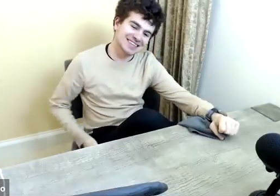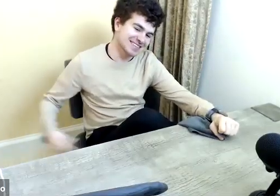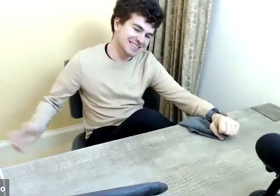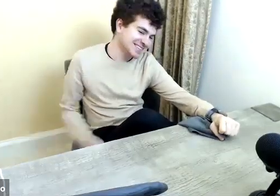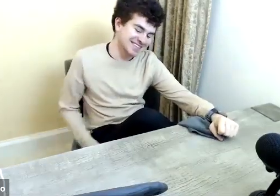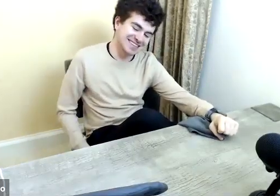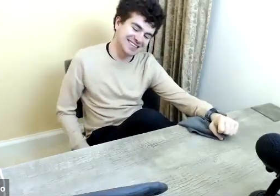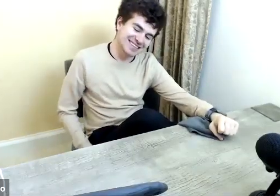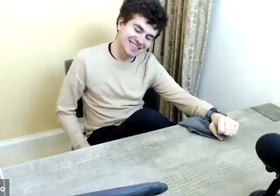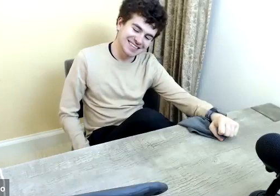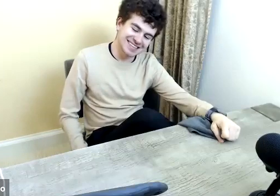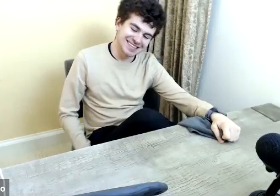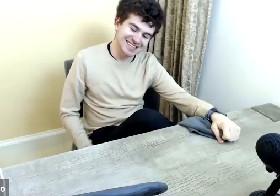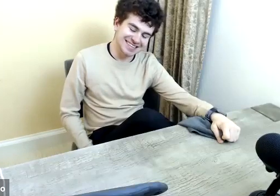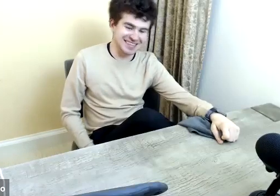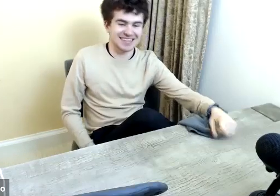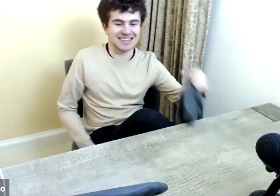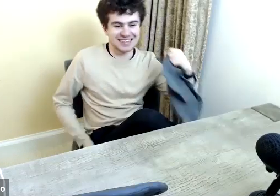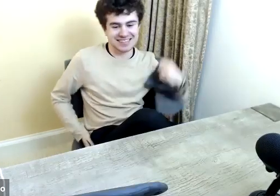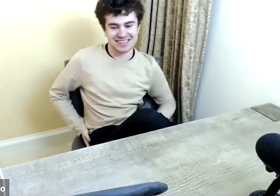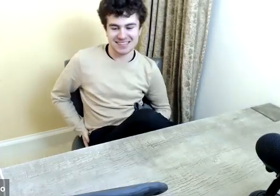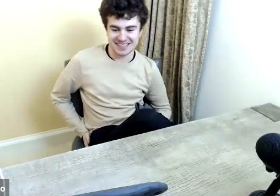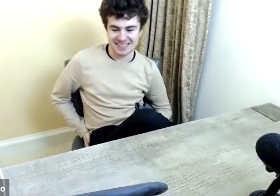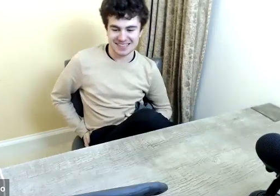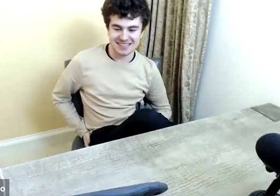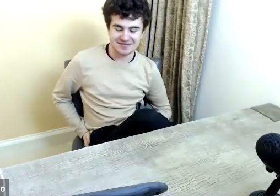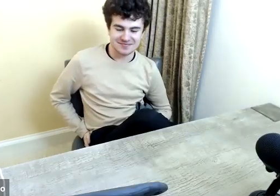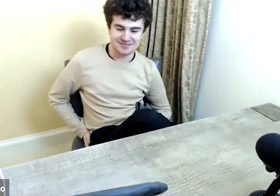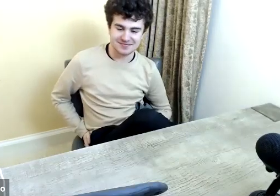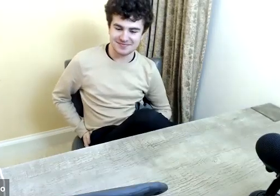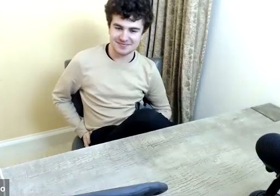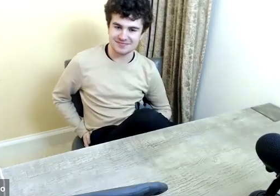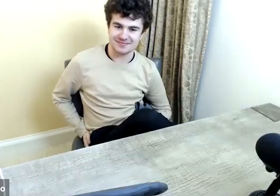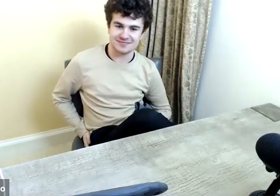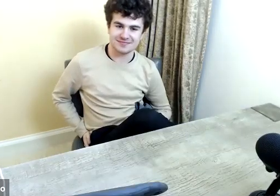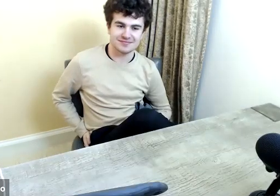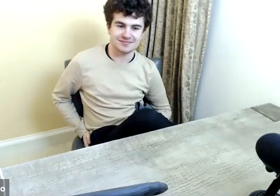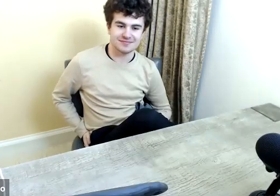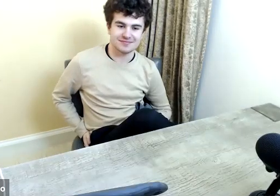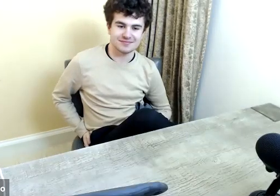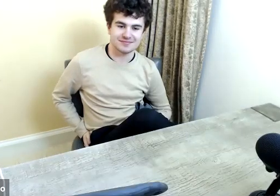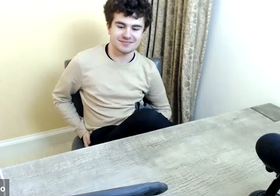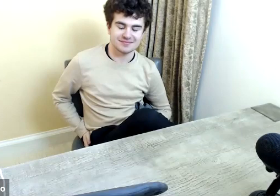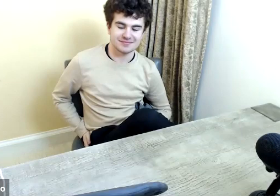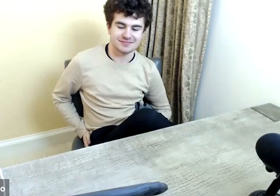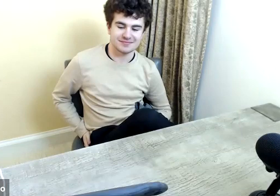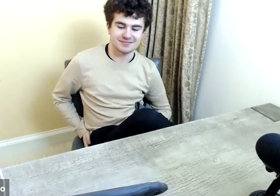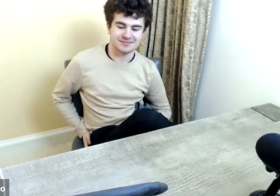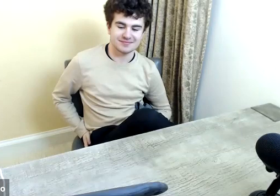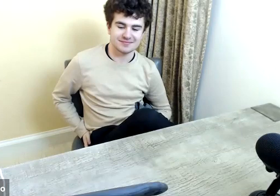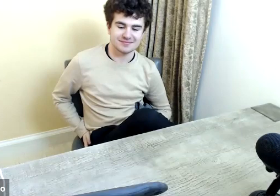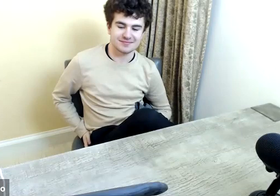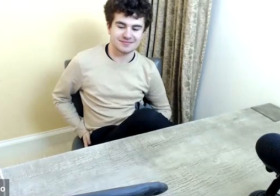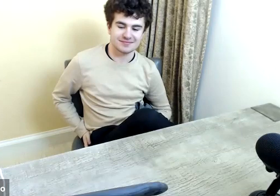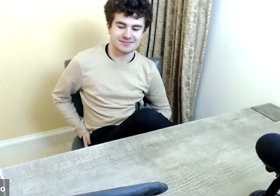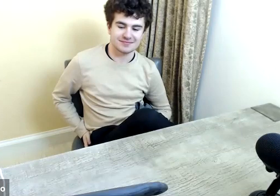can step in to correct the imbalance. To say it would be an interesting exercise to follow me around for a day and count up all the